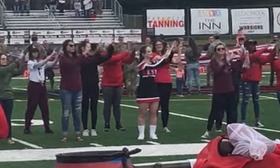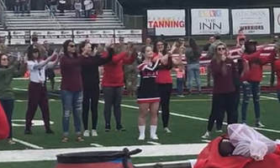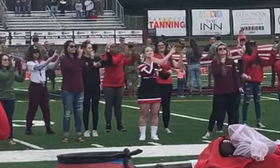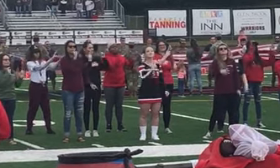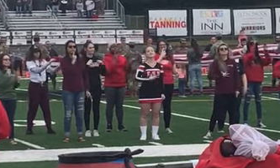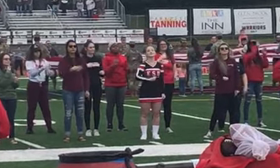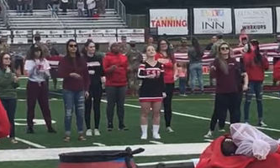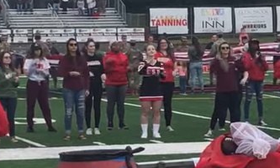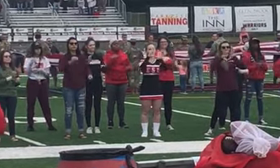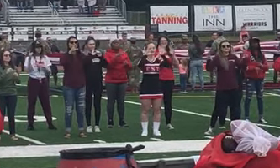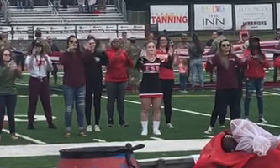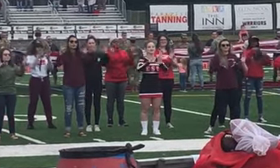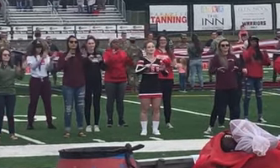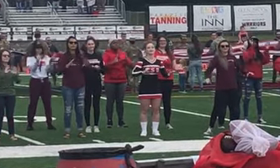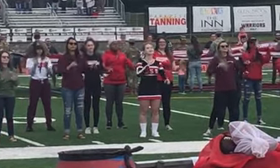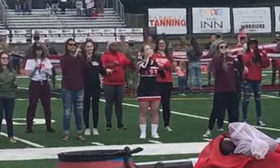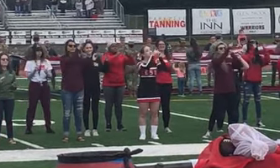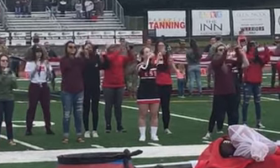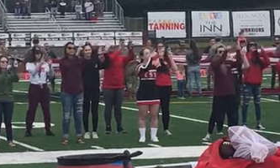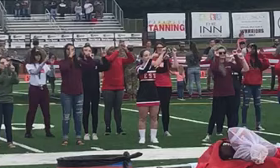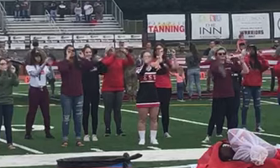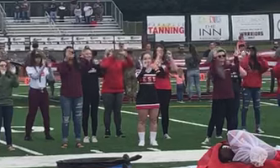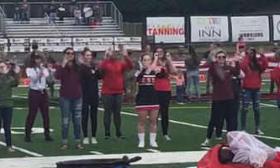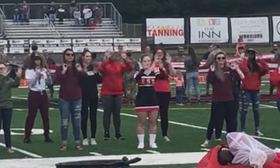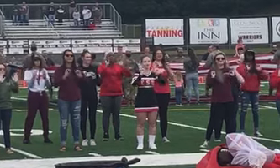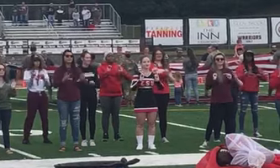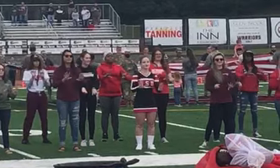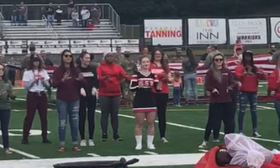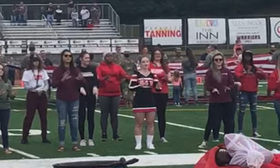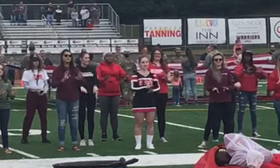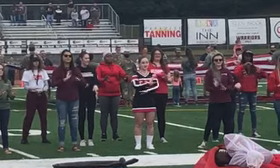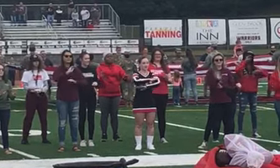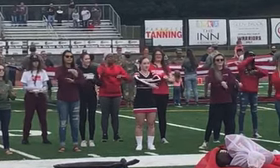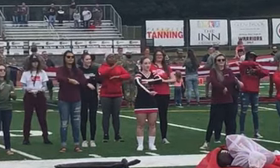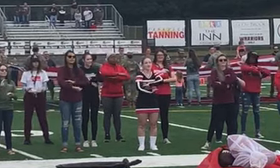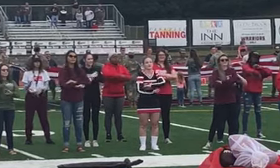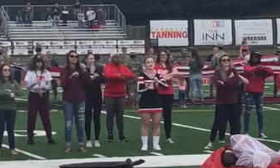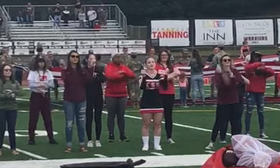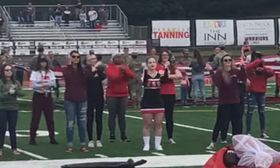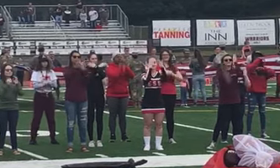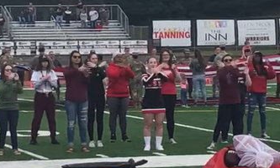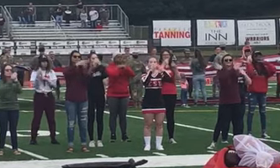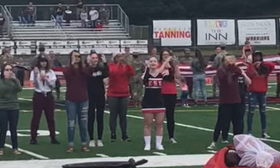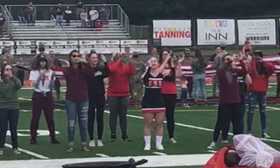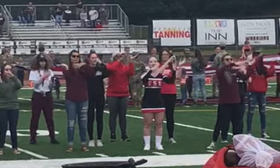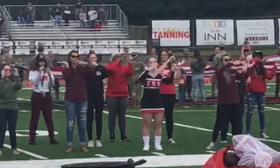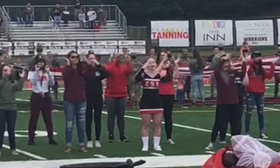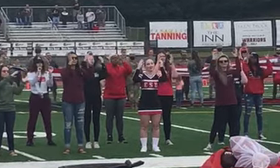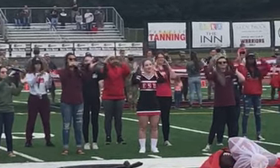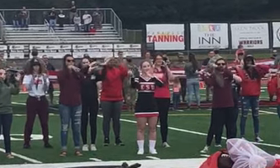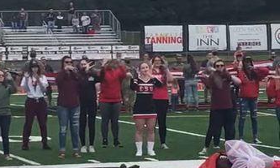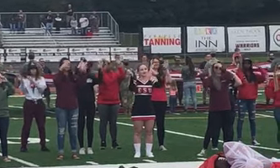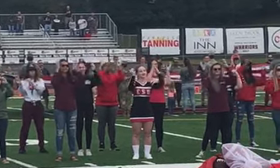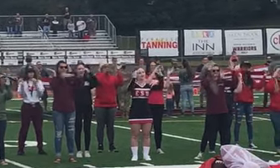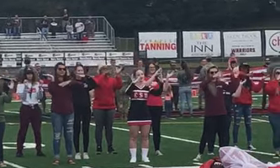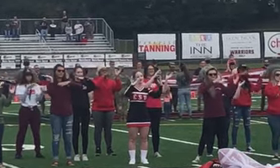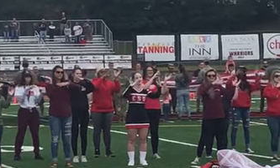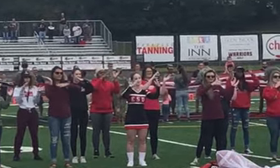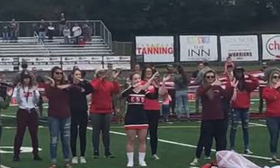Whose broad stripes and bright stars through the perilous fight